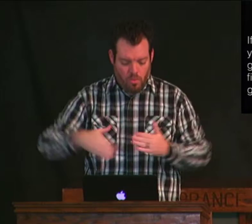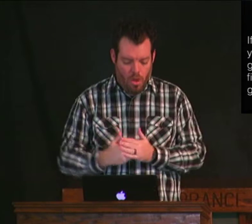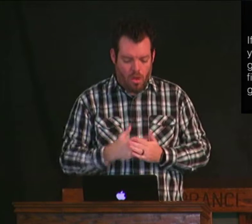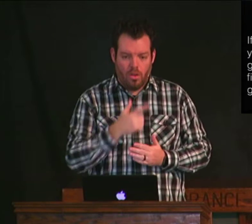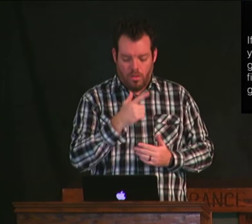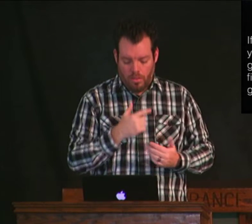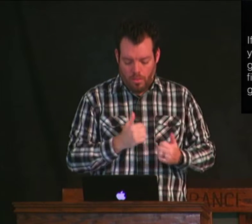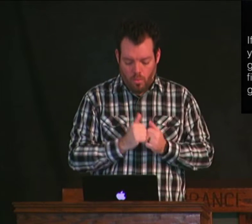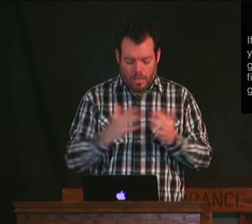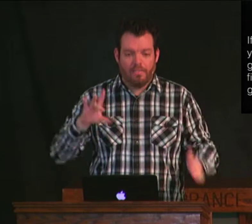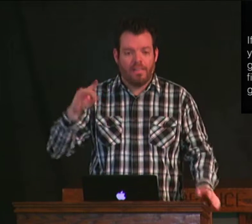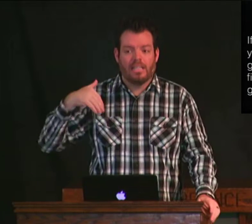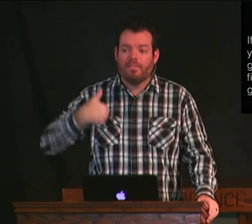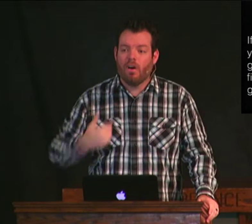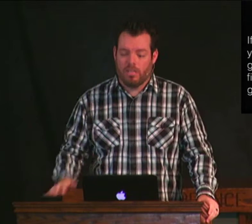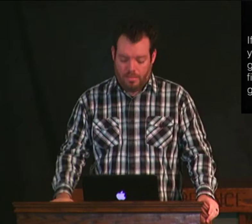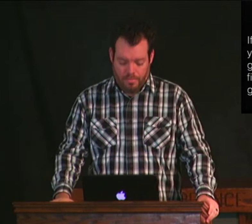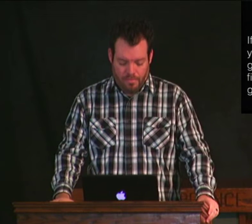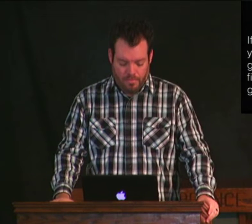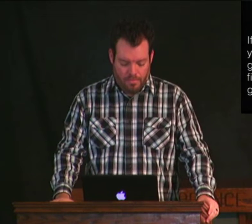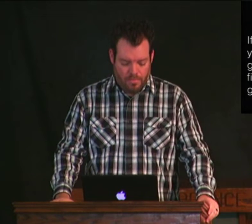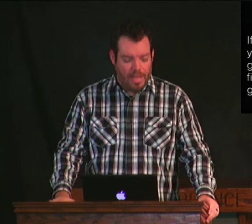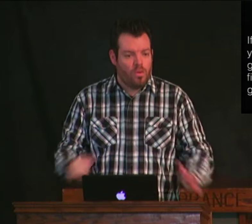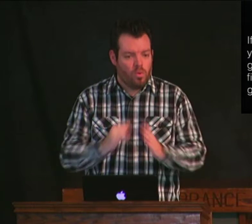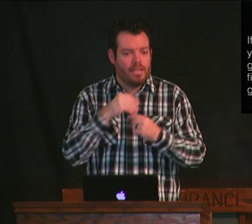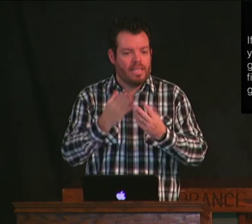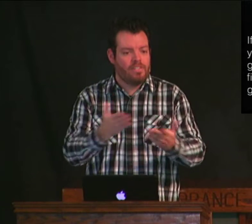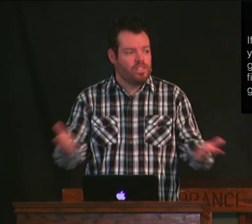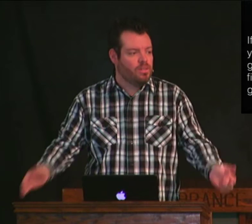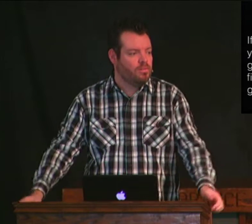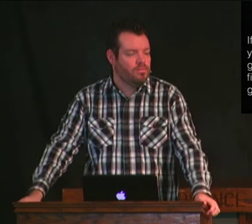all without finding fault. It will be given to you.